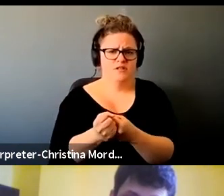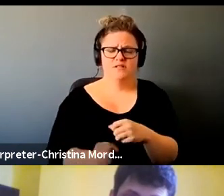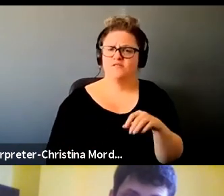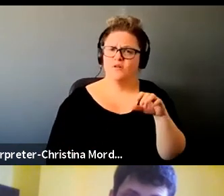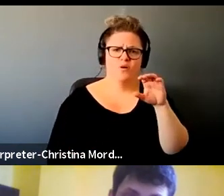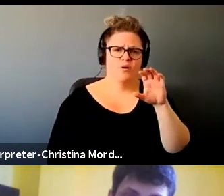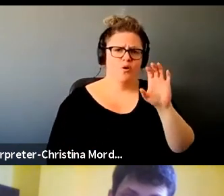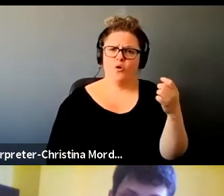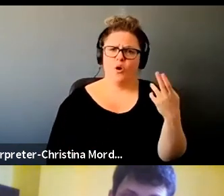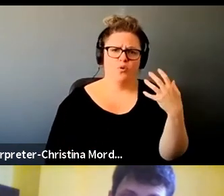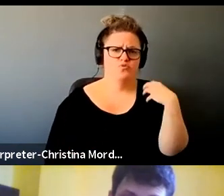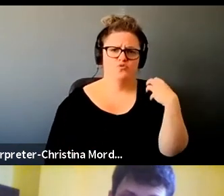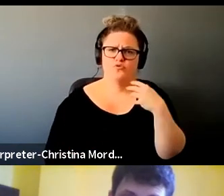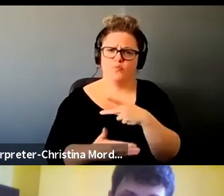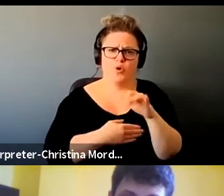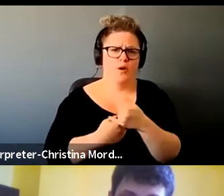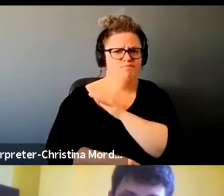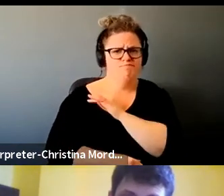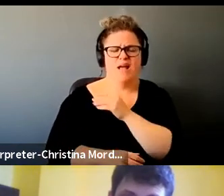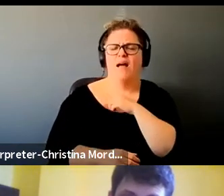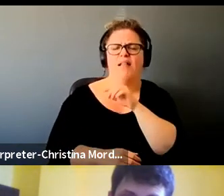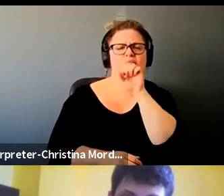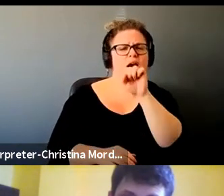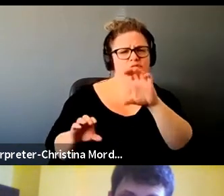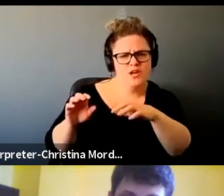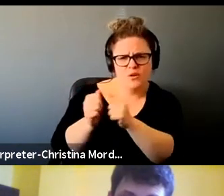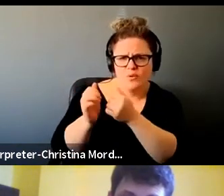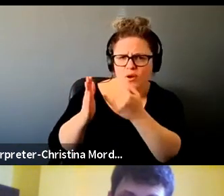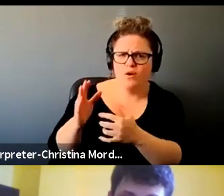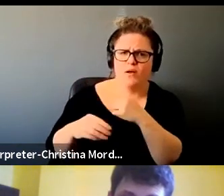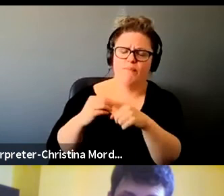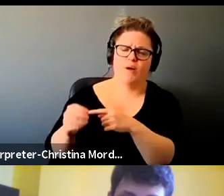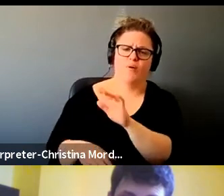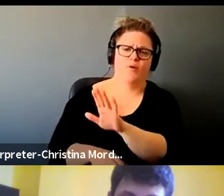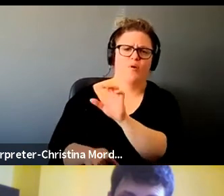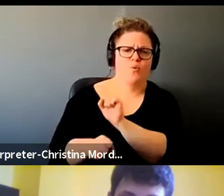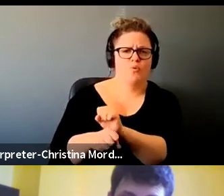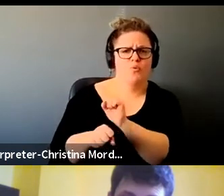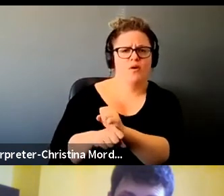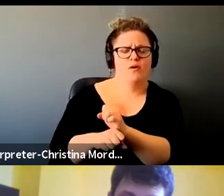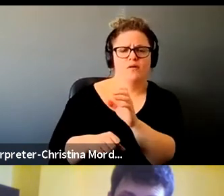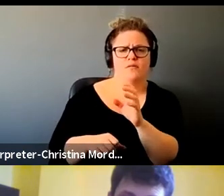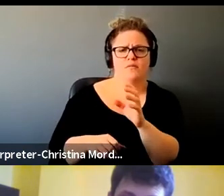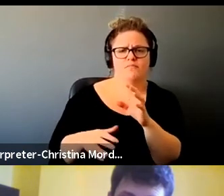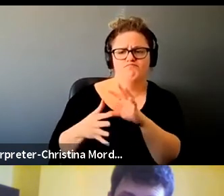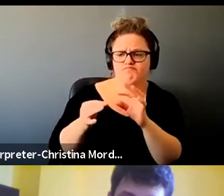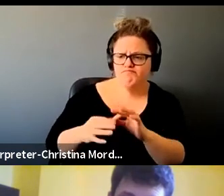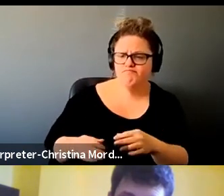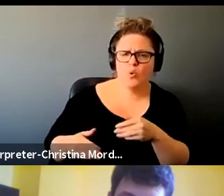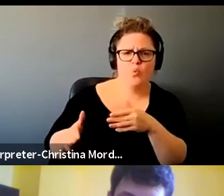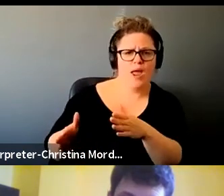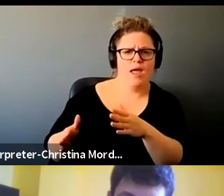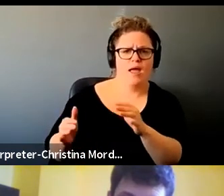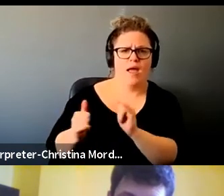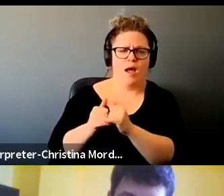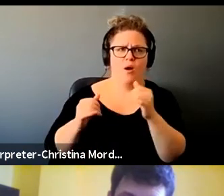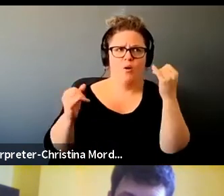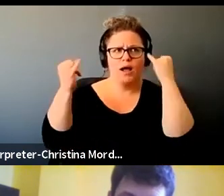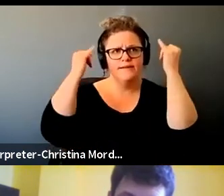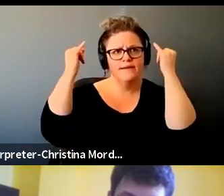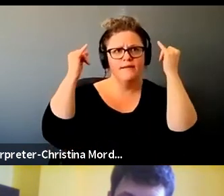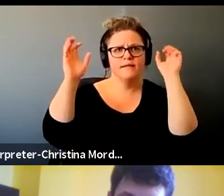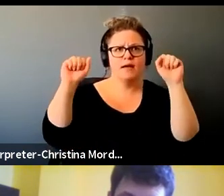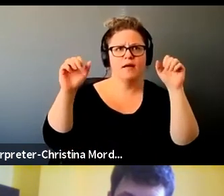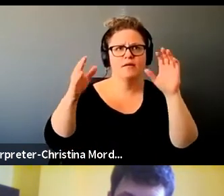artists about their art, especially if it's new work, and talking about ways that you can actualize that in the real world.